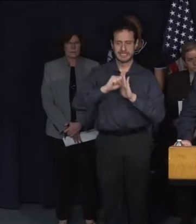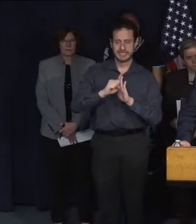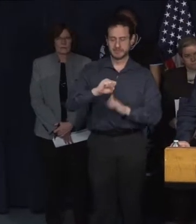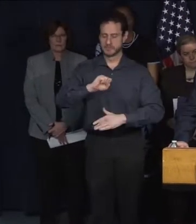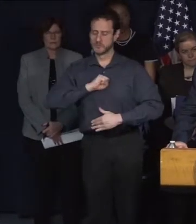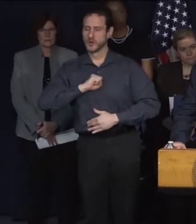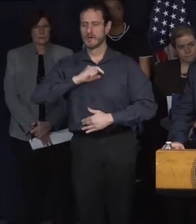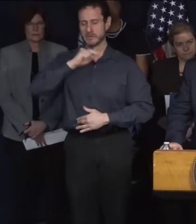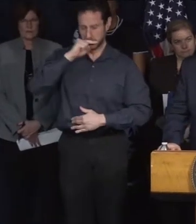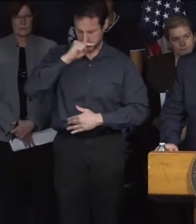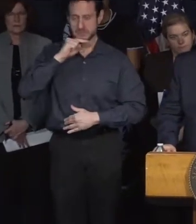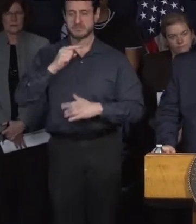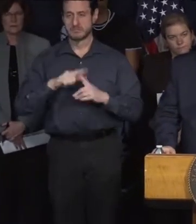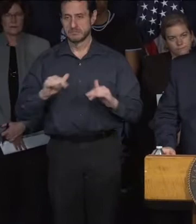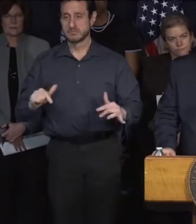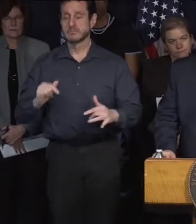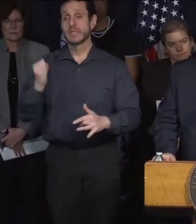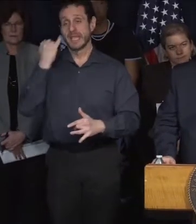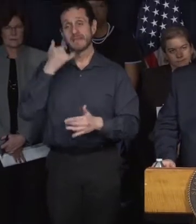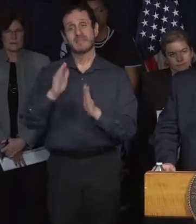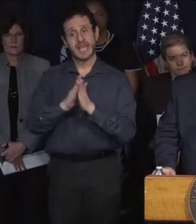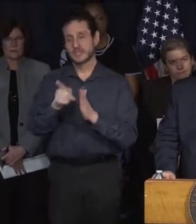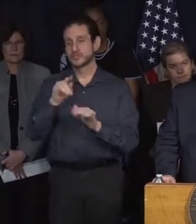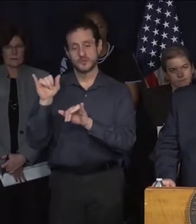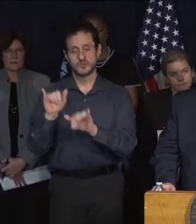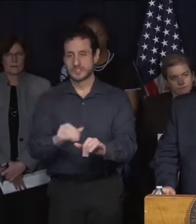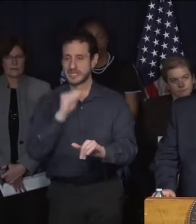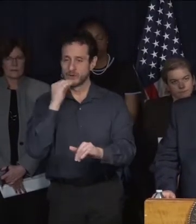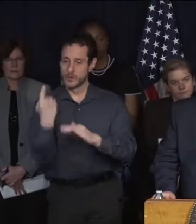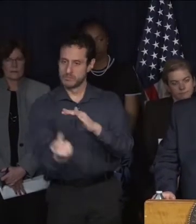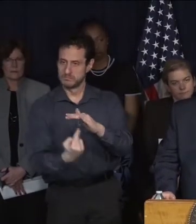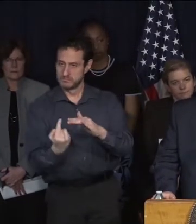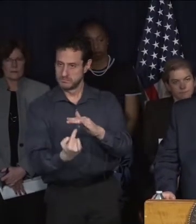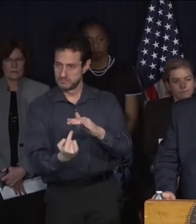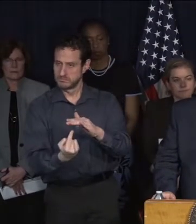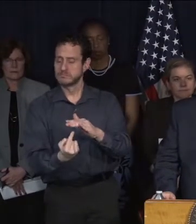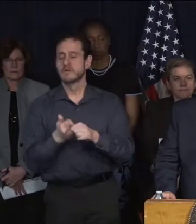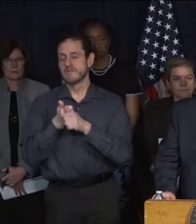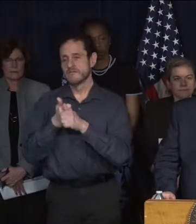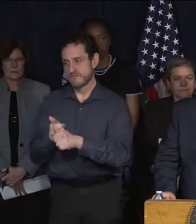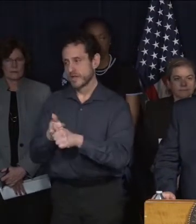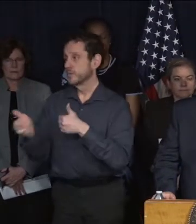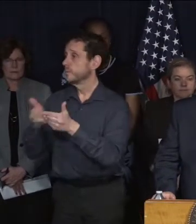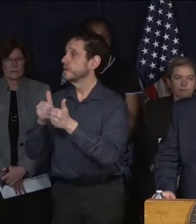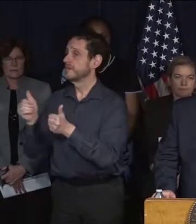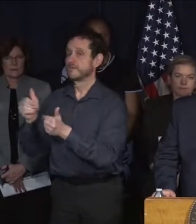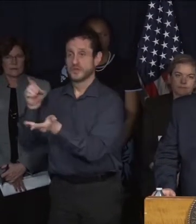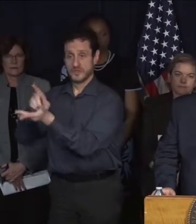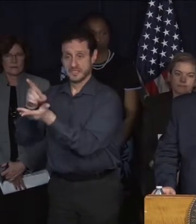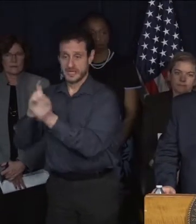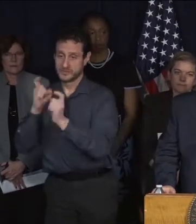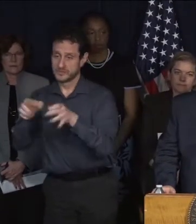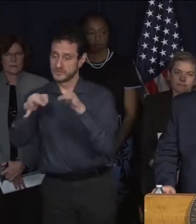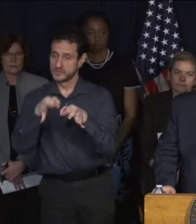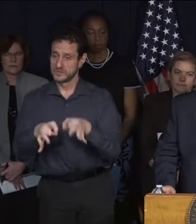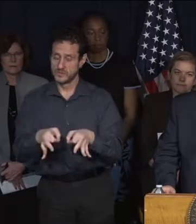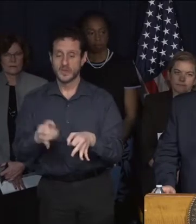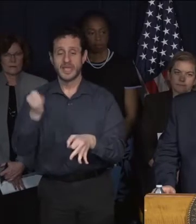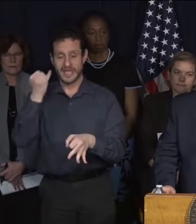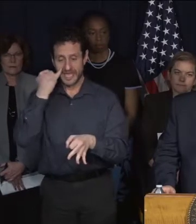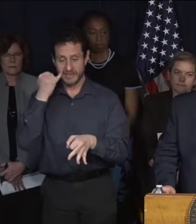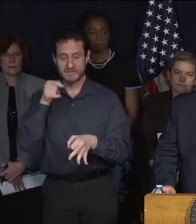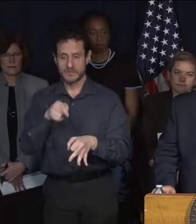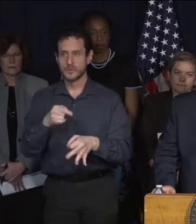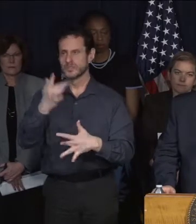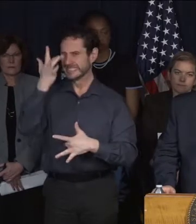being asked to self-isolate, please follow the instructions given to you. Breaking isolation puts